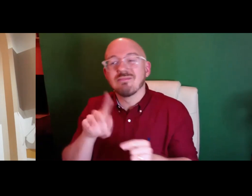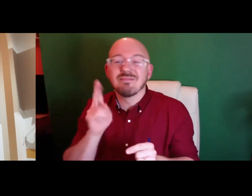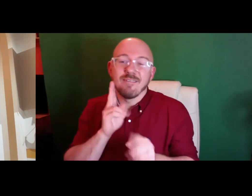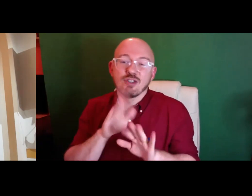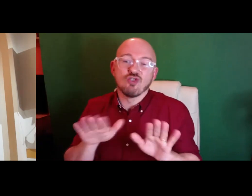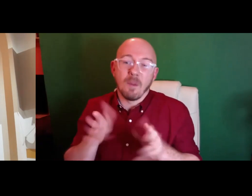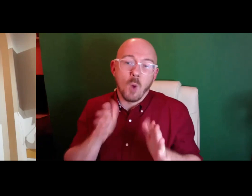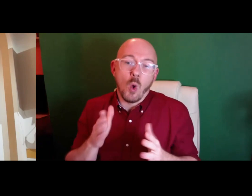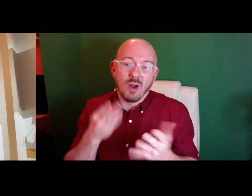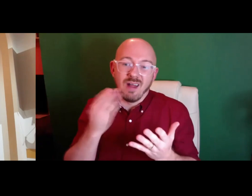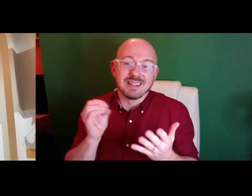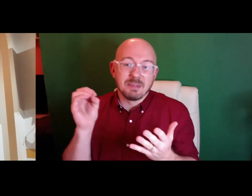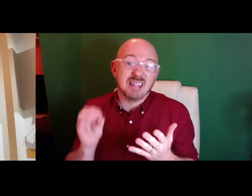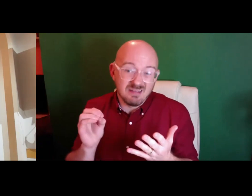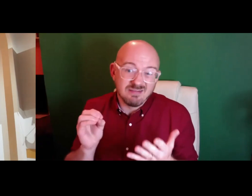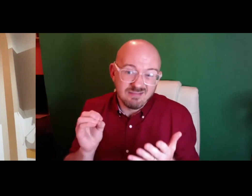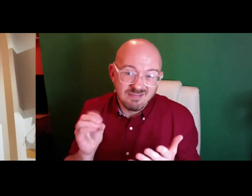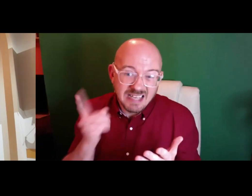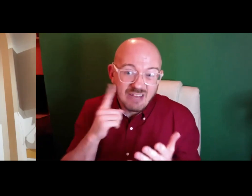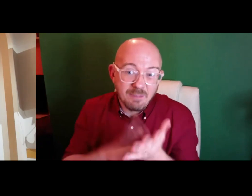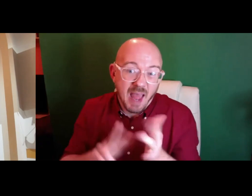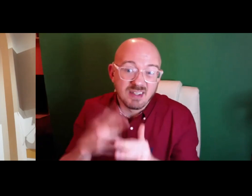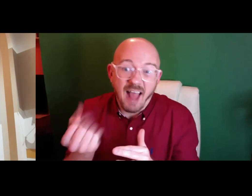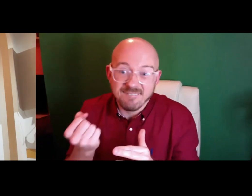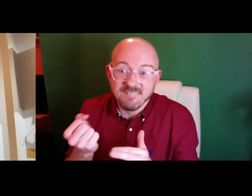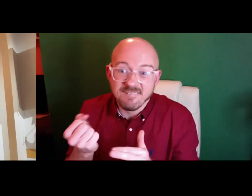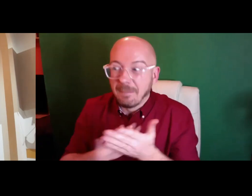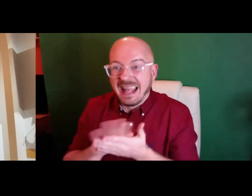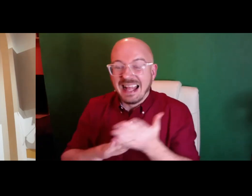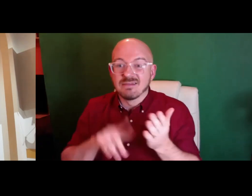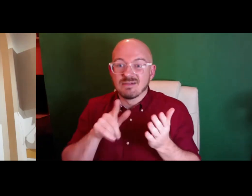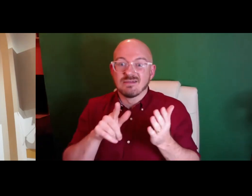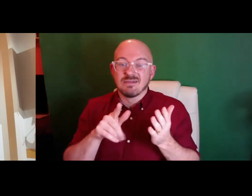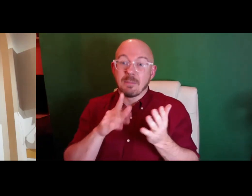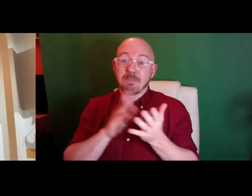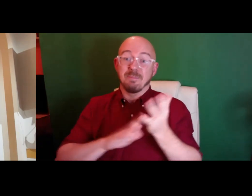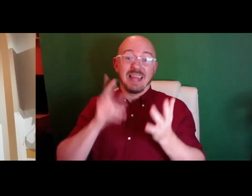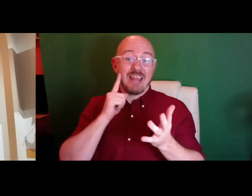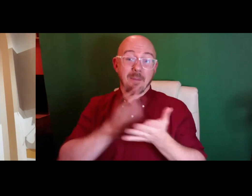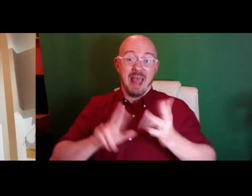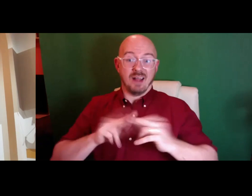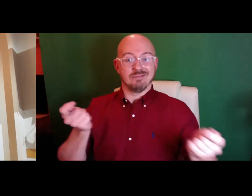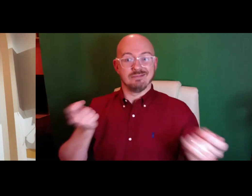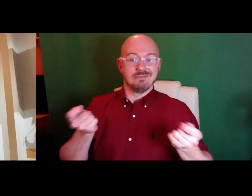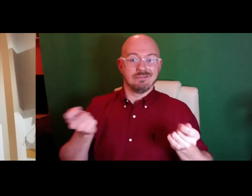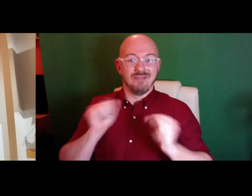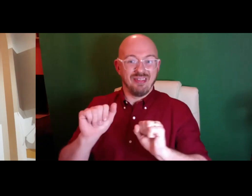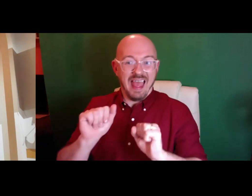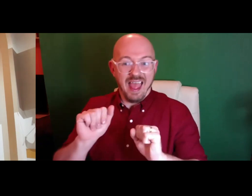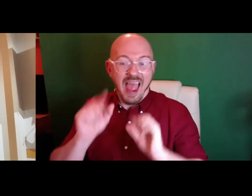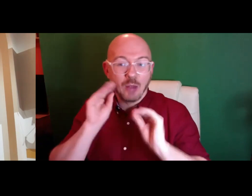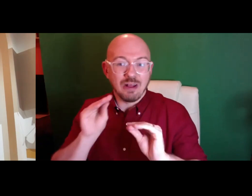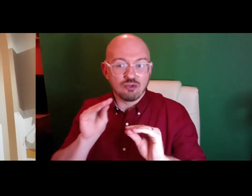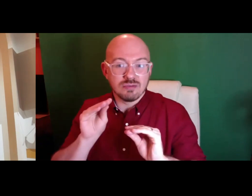cochlear implant medical professionals. So, as we know, 90% of deaf children are actually born to